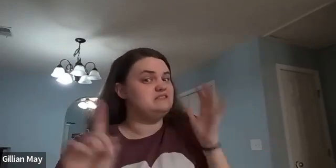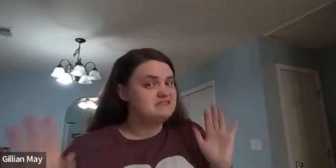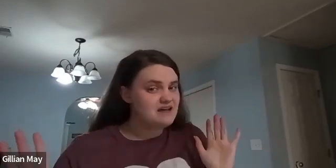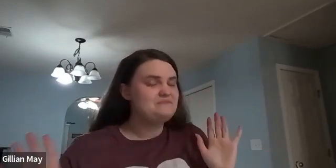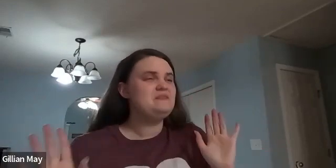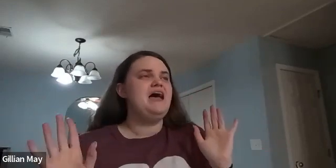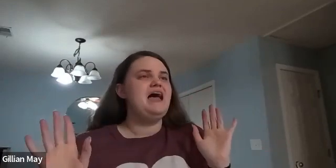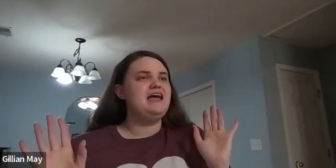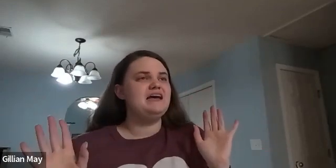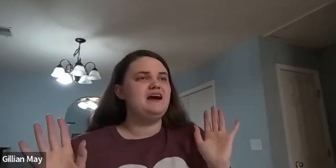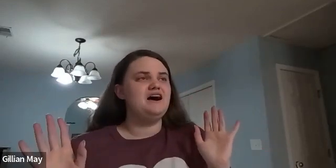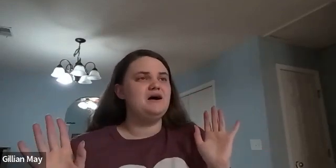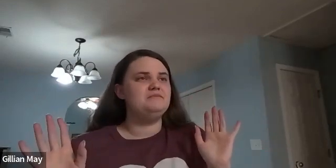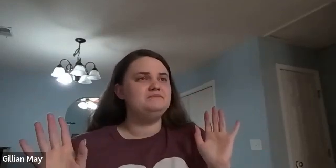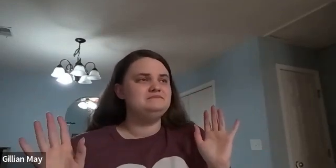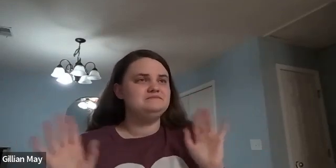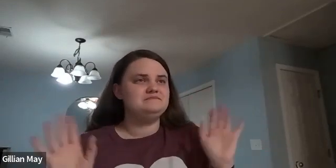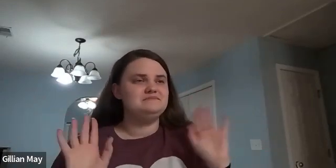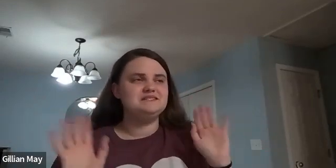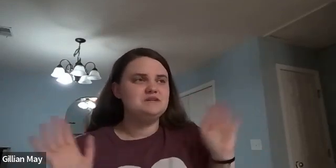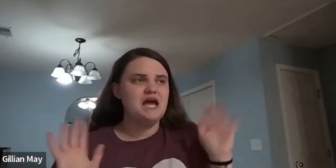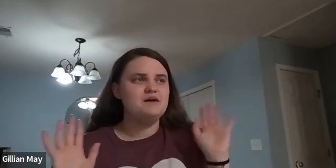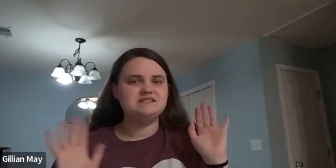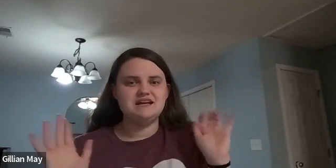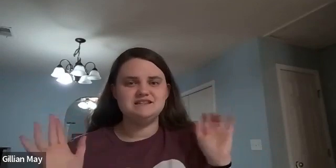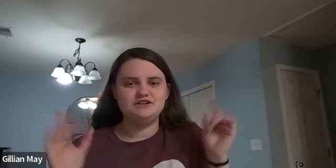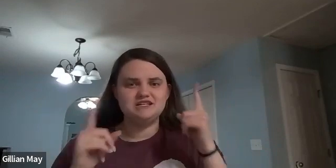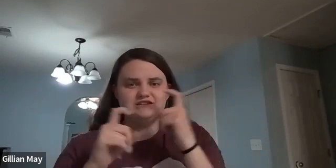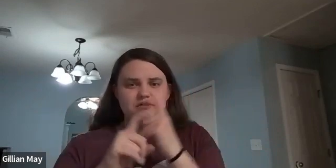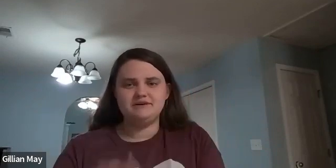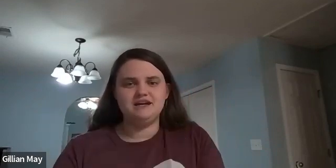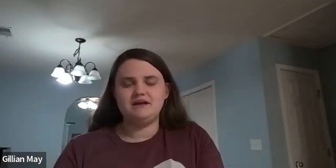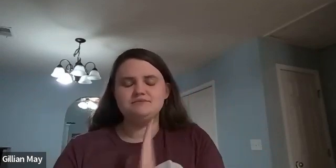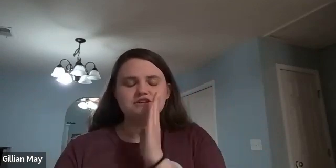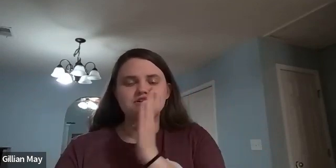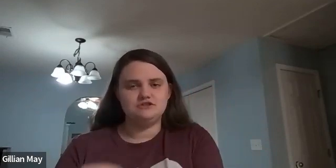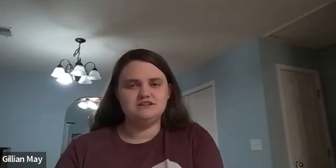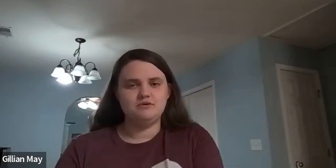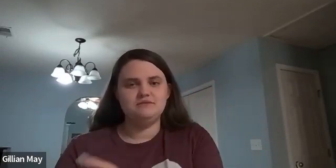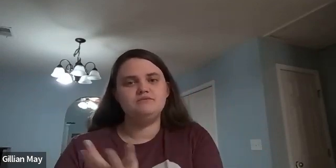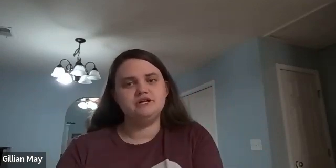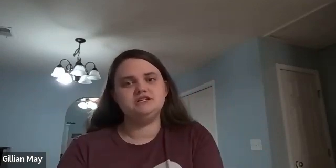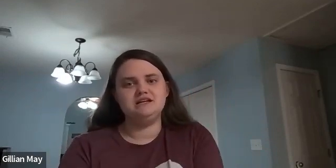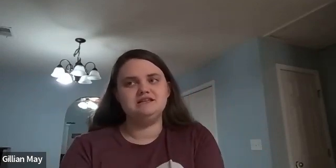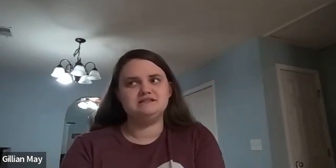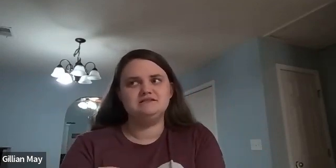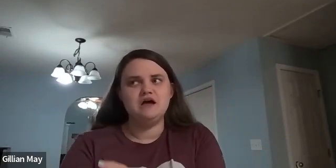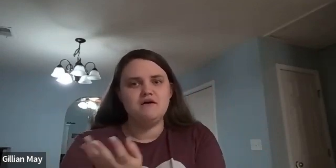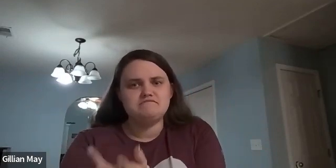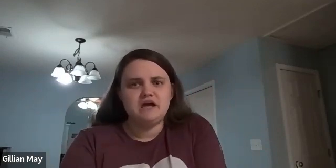and stuff. And sometimes in ASL, it just gets so complicated. I'm like, I'm just going to go straight to the point, which is